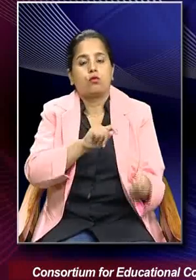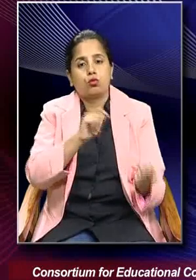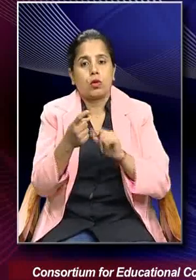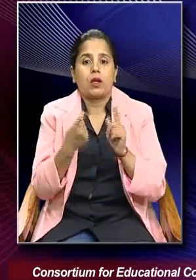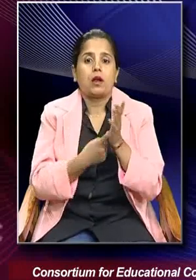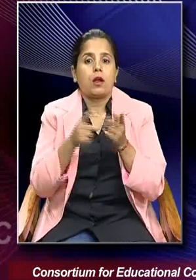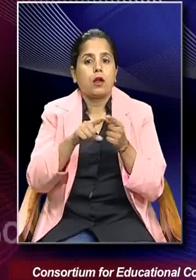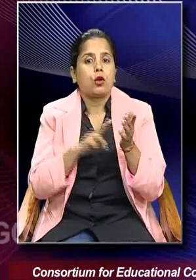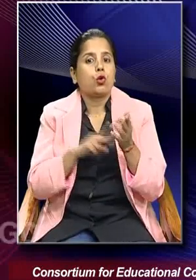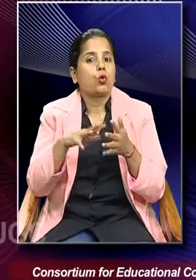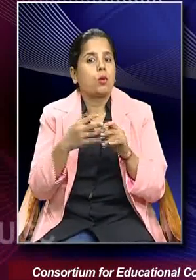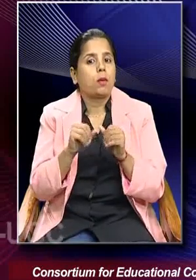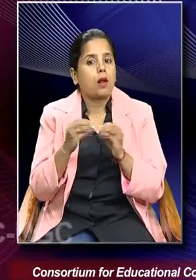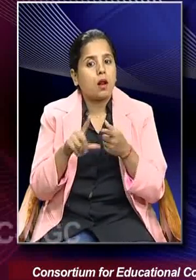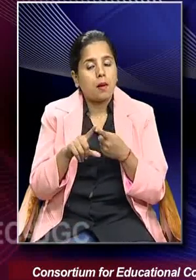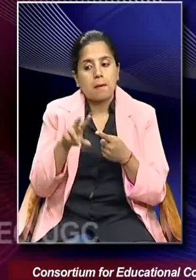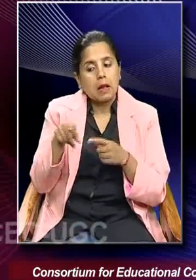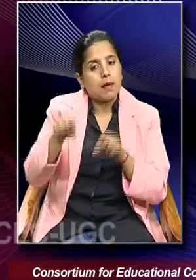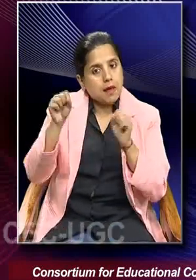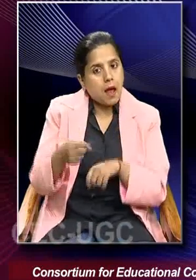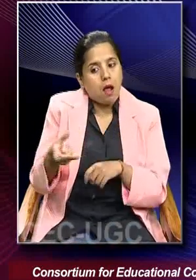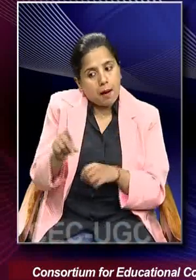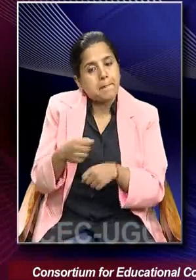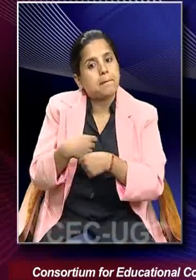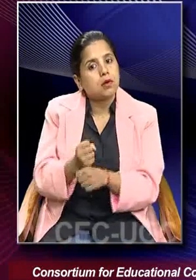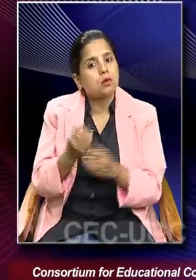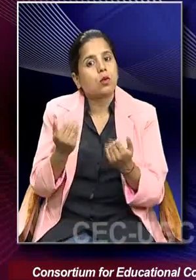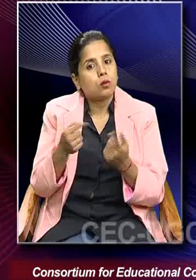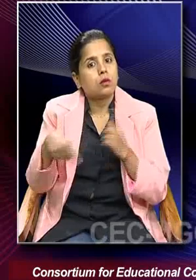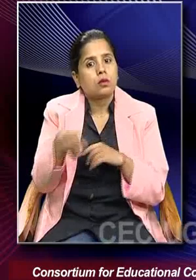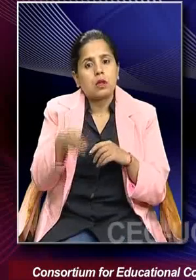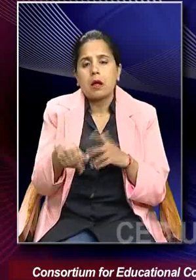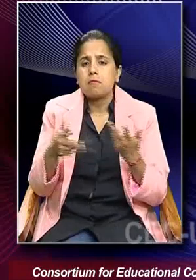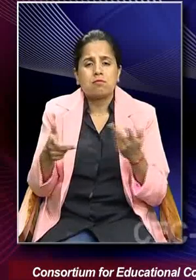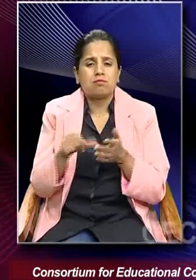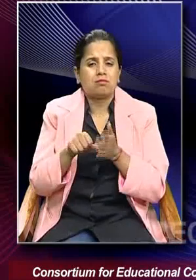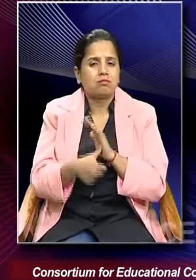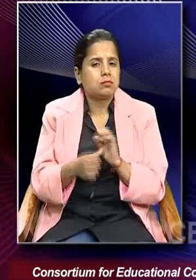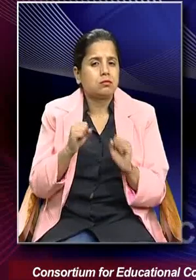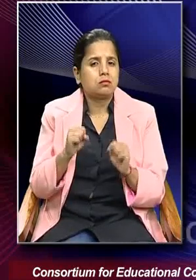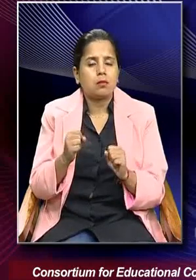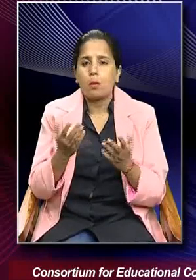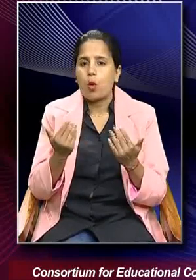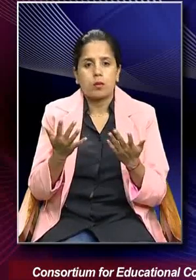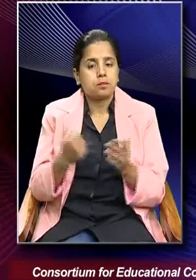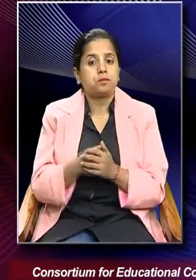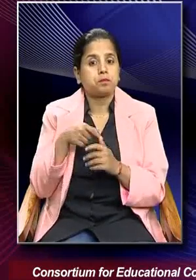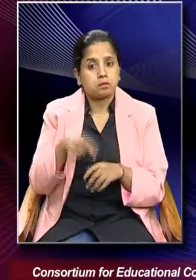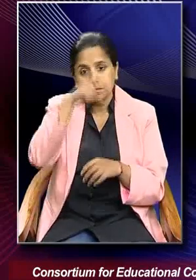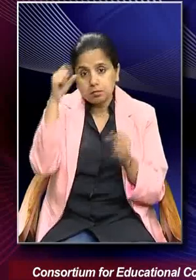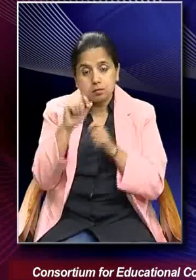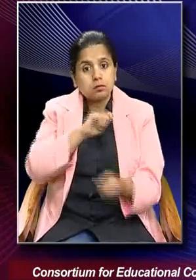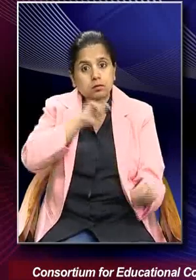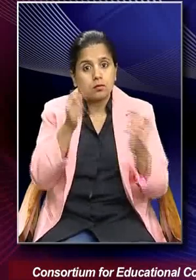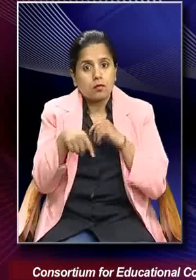and in an which is an inevitable task. With climate change emerging